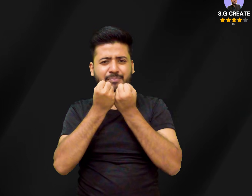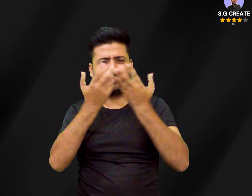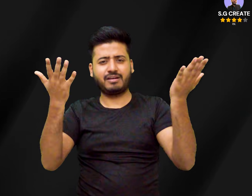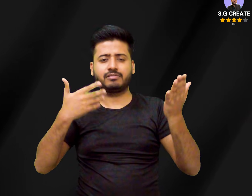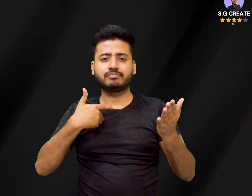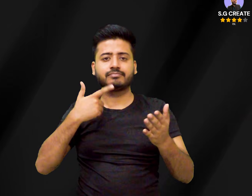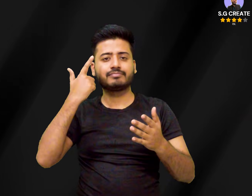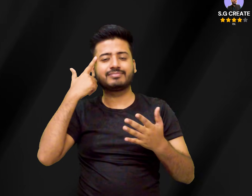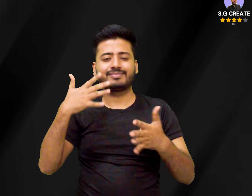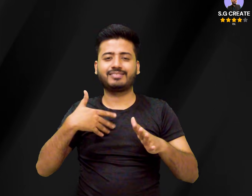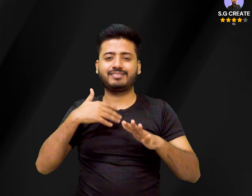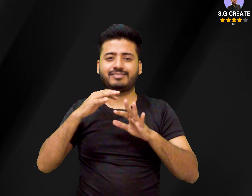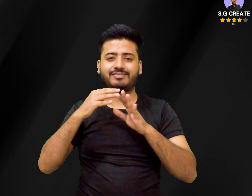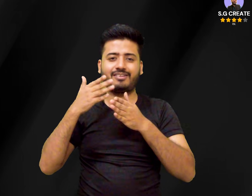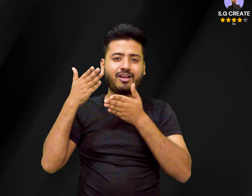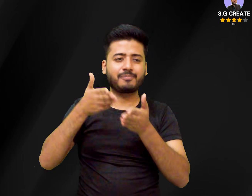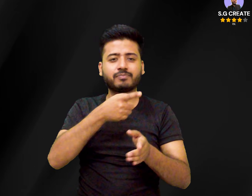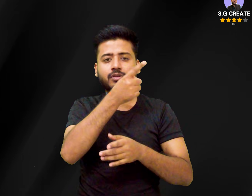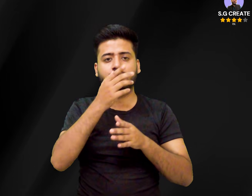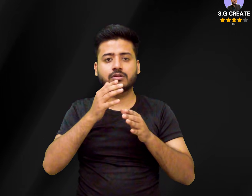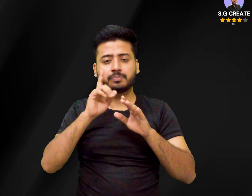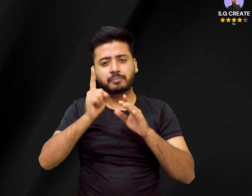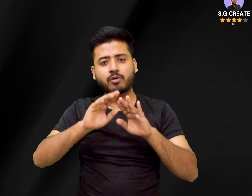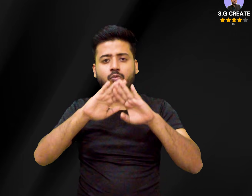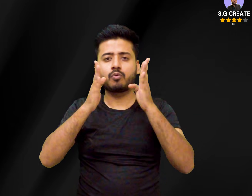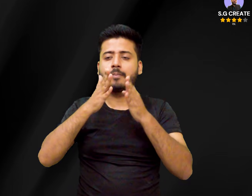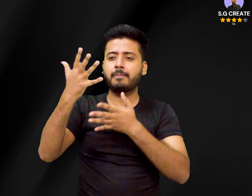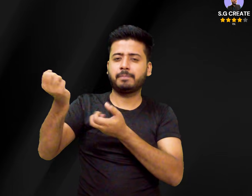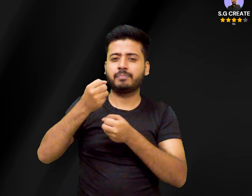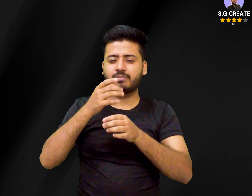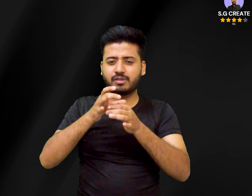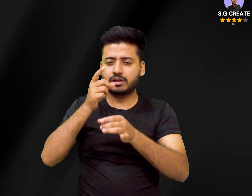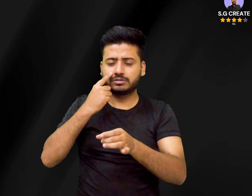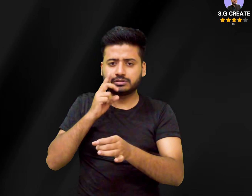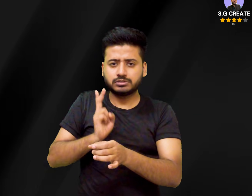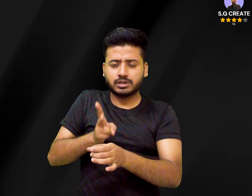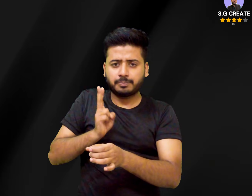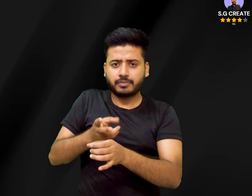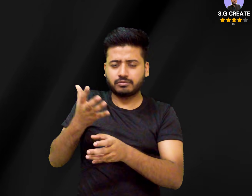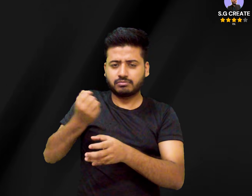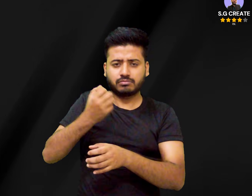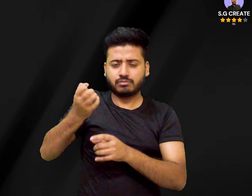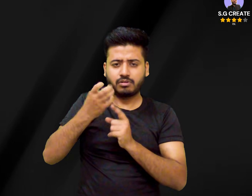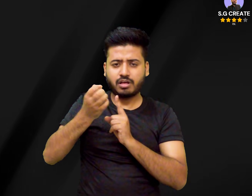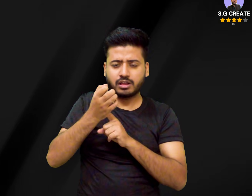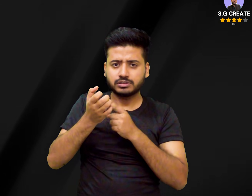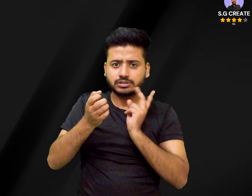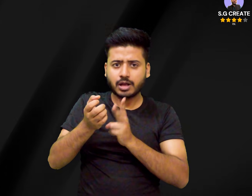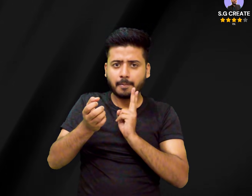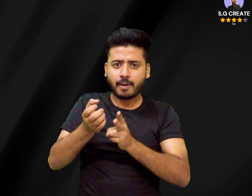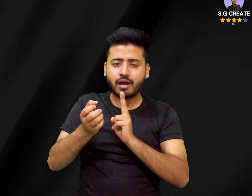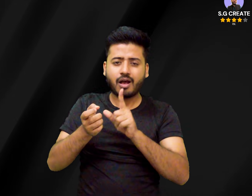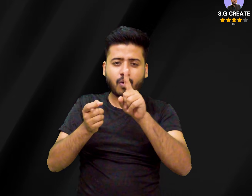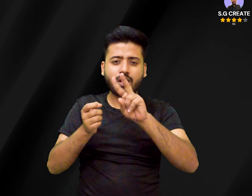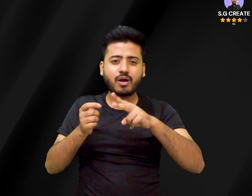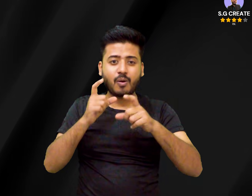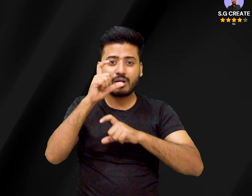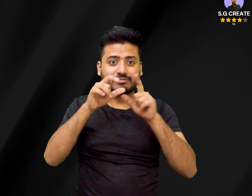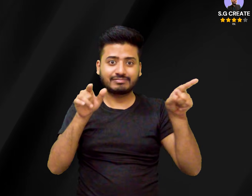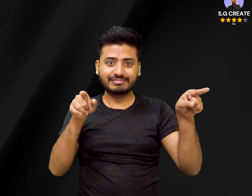more natural compounds and a milder aroma. That's an insightful observation about the price differences between regular and